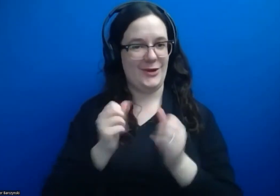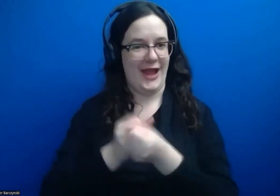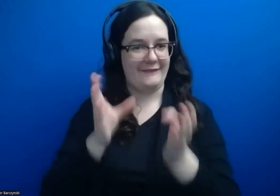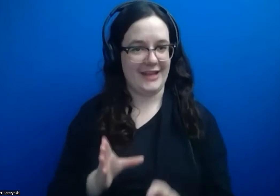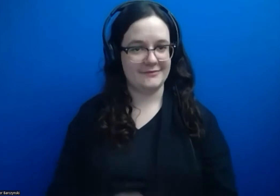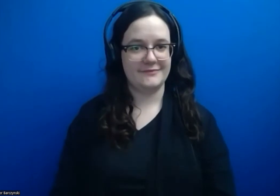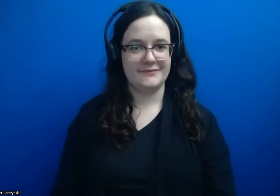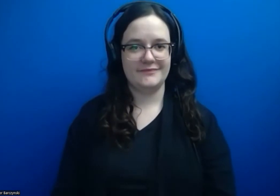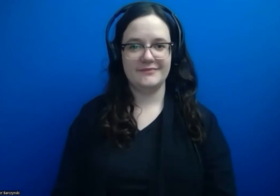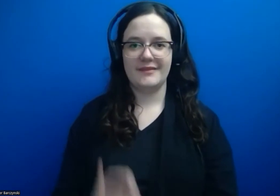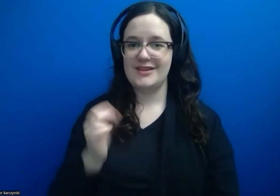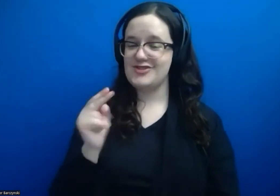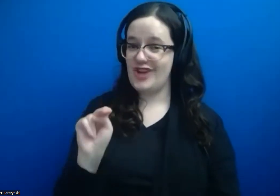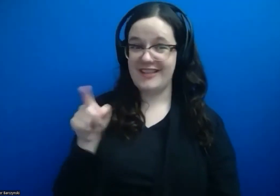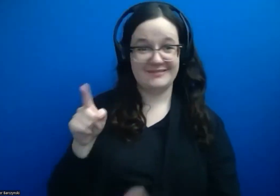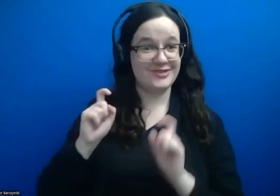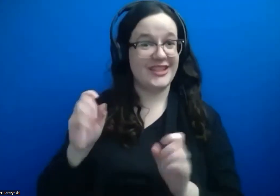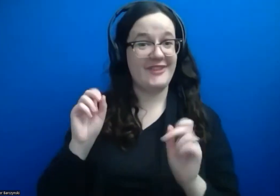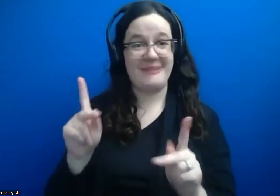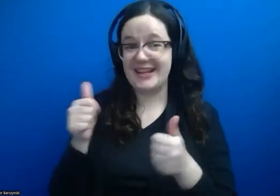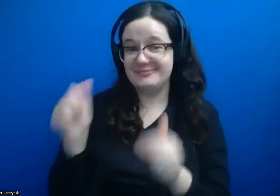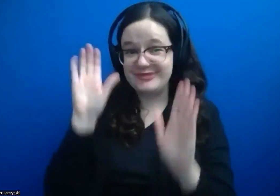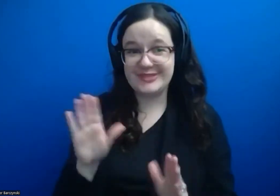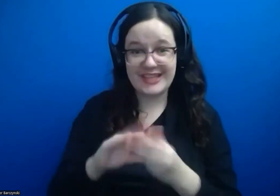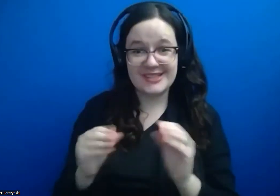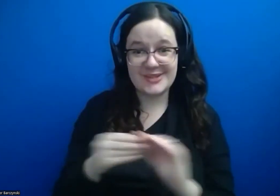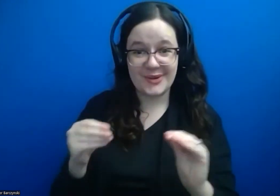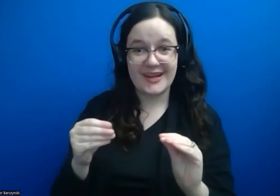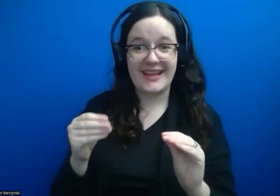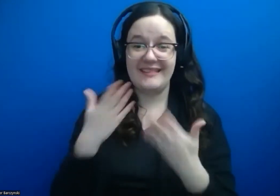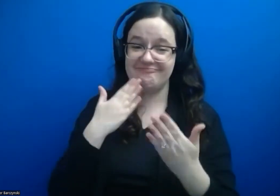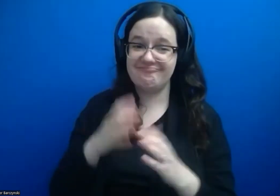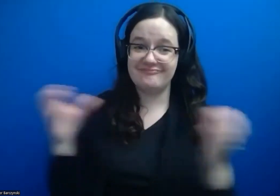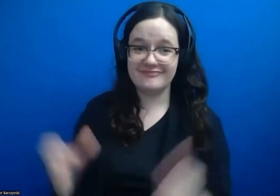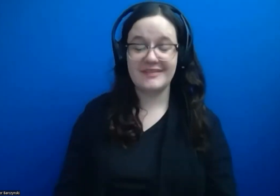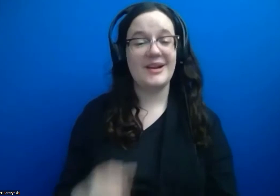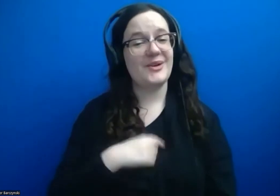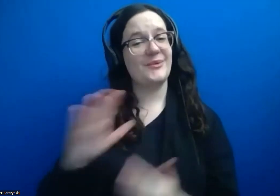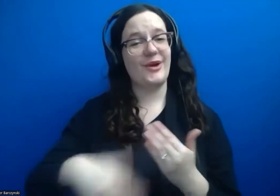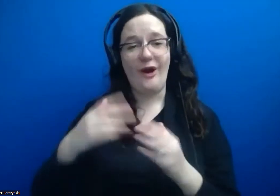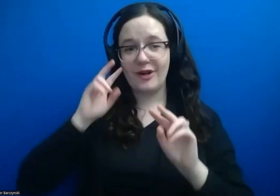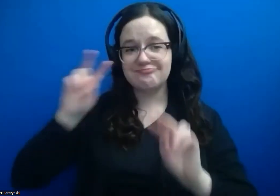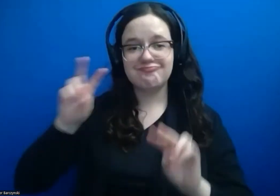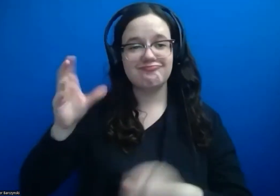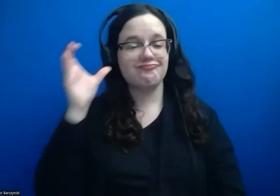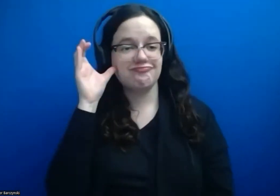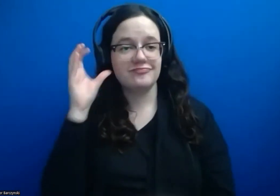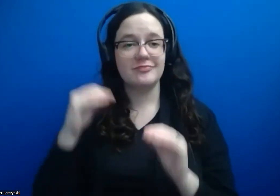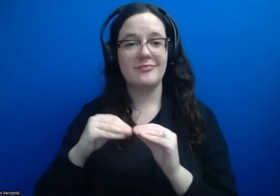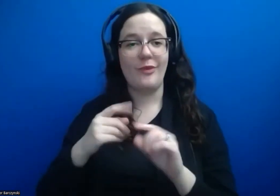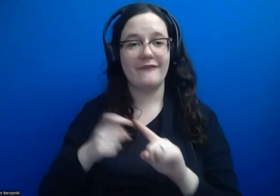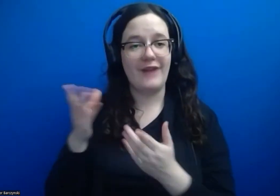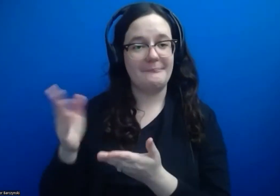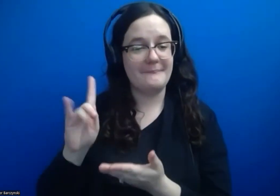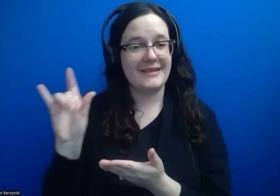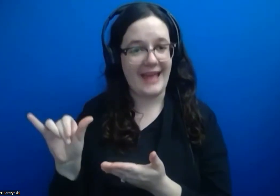Giving it back. That's a great story, Stephanie. Thank you very much. We're all looking forward to hearing more from Kelly